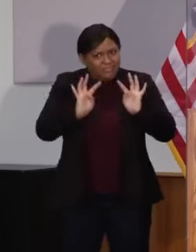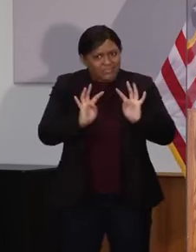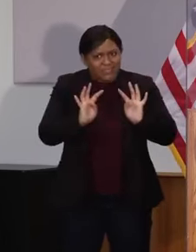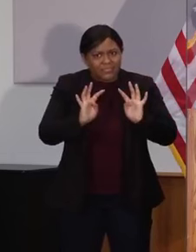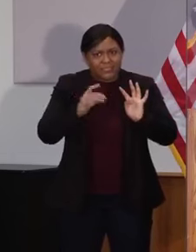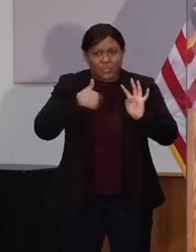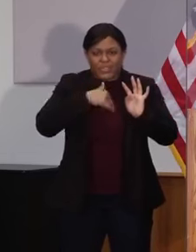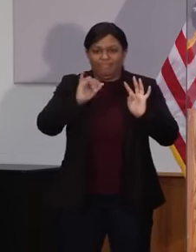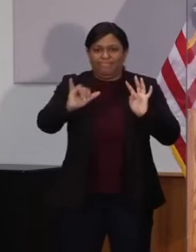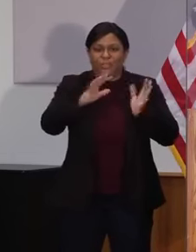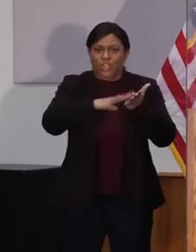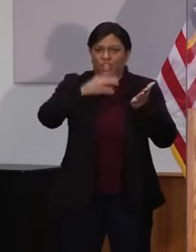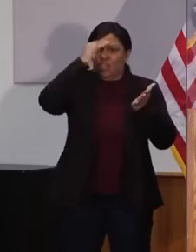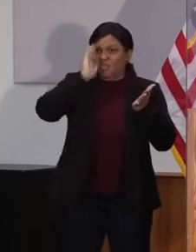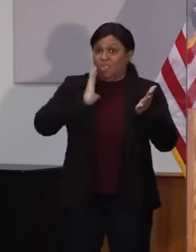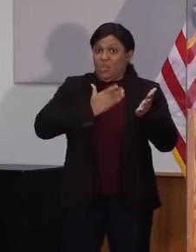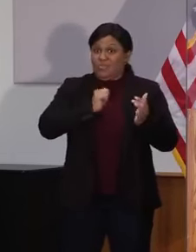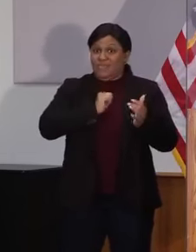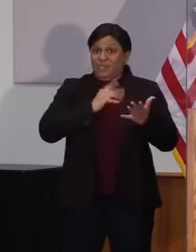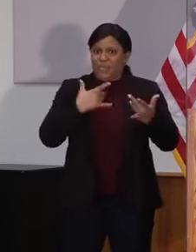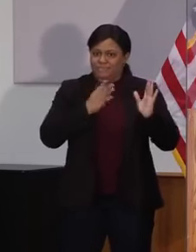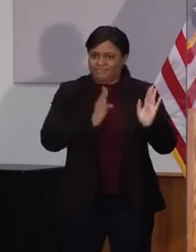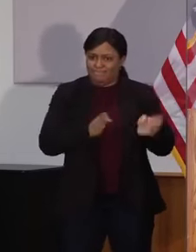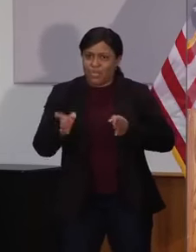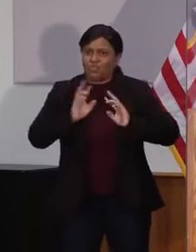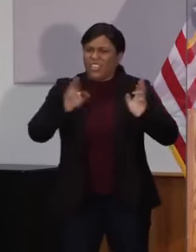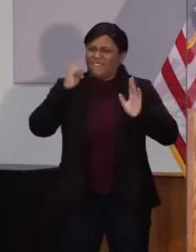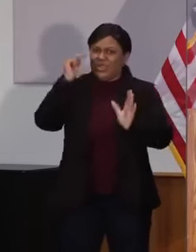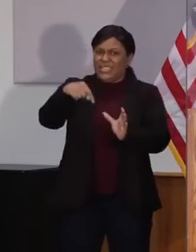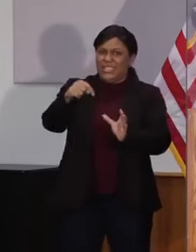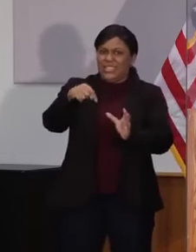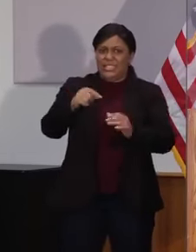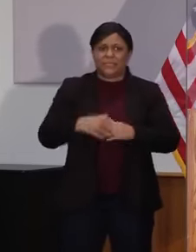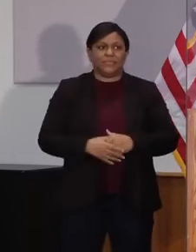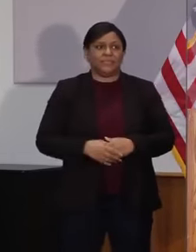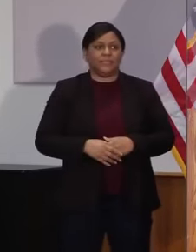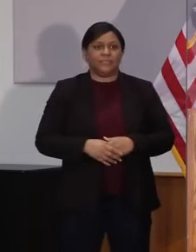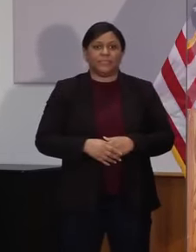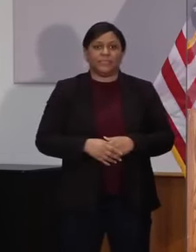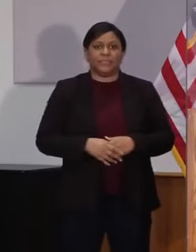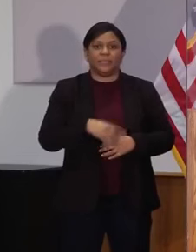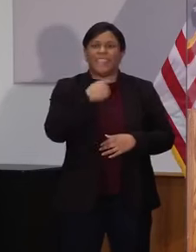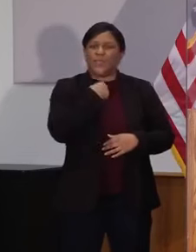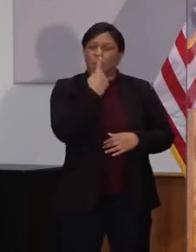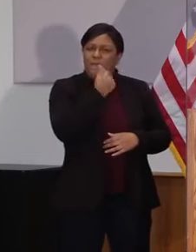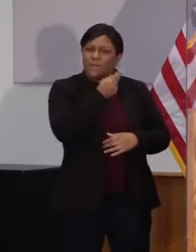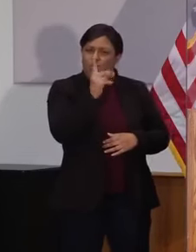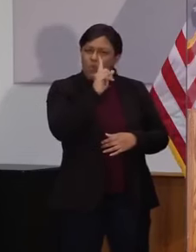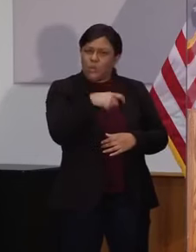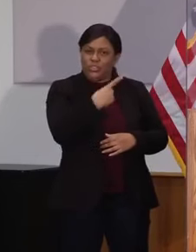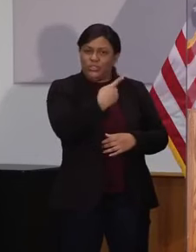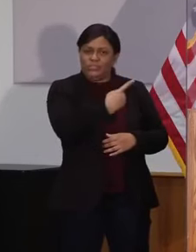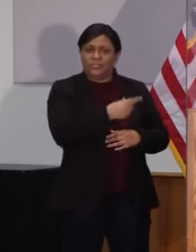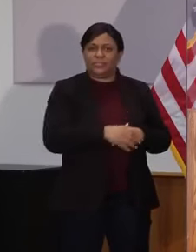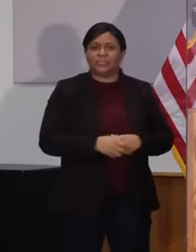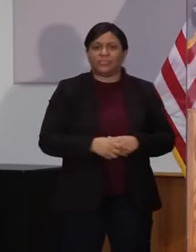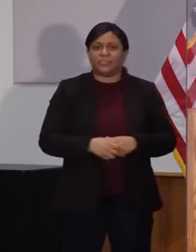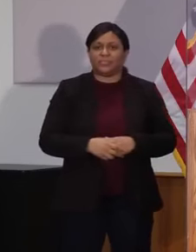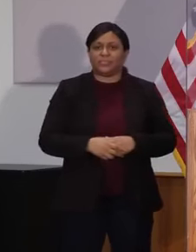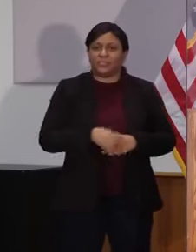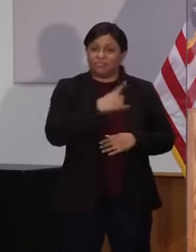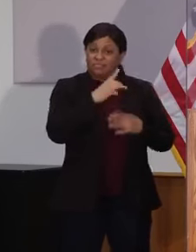ready for this event, among others. Commissioner, a couple questions. First, let me clarify, you feel you have the appropriate force, even if